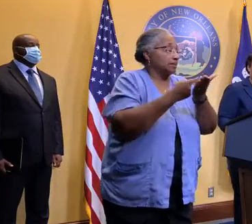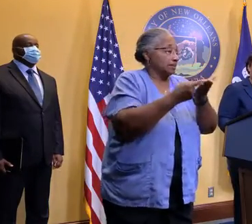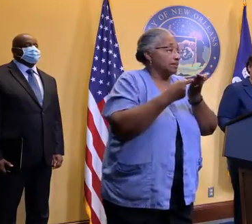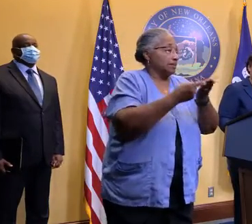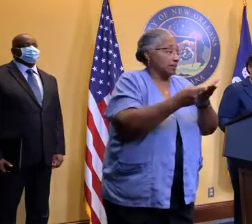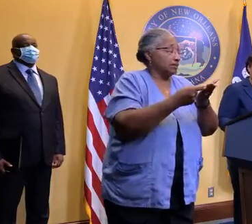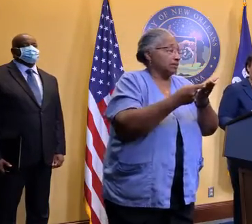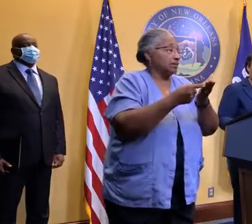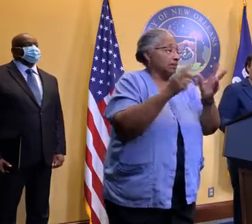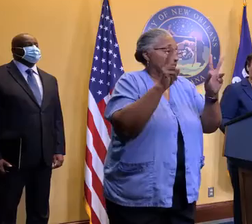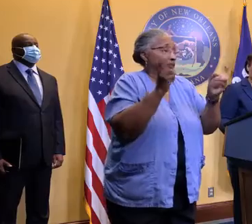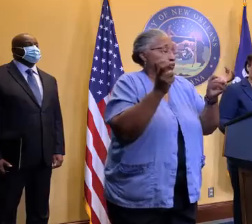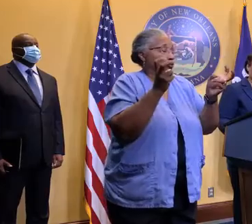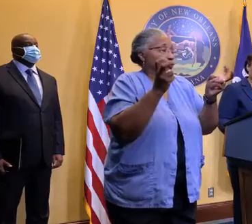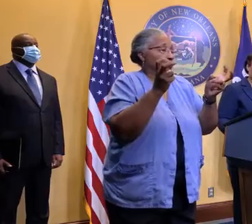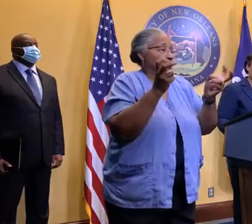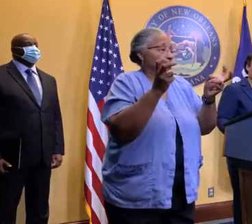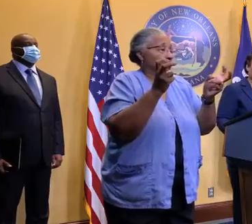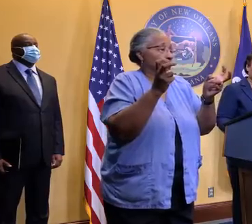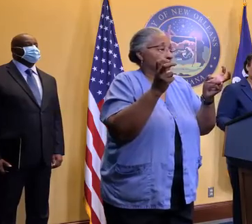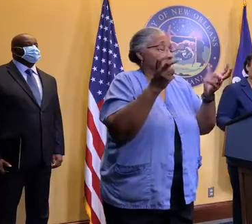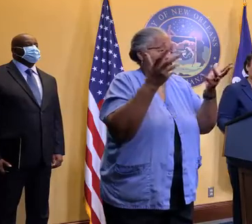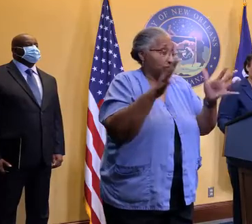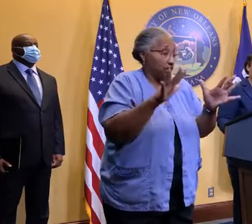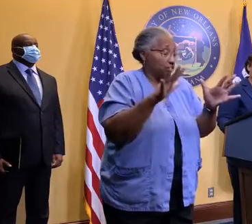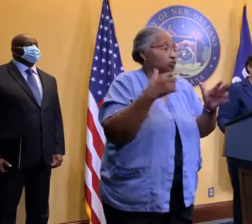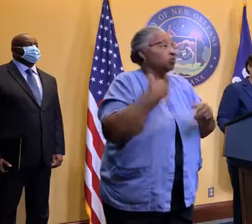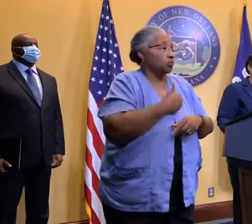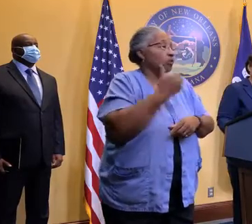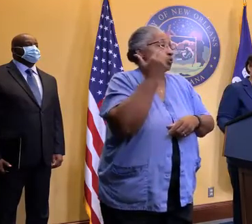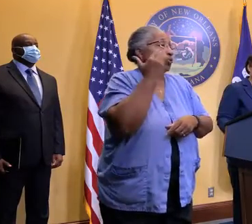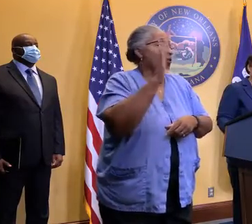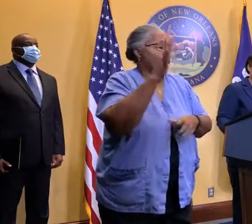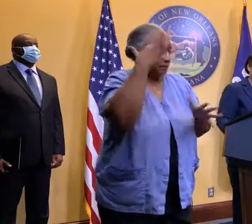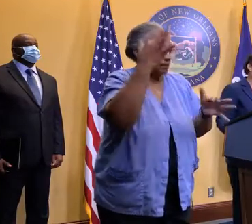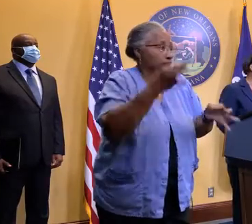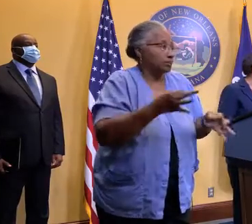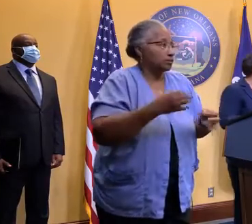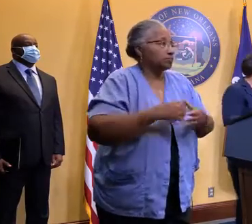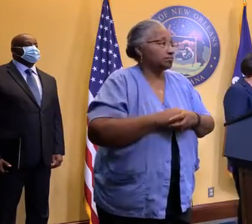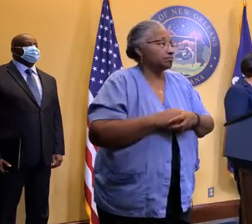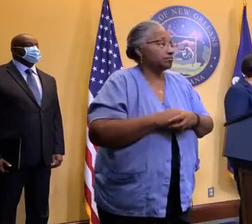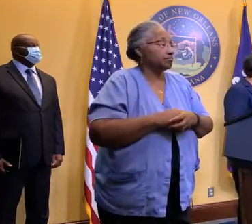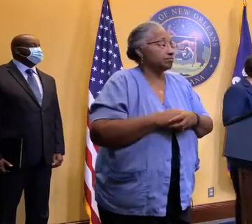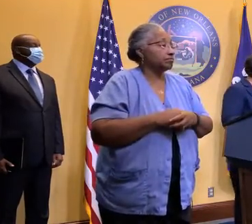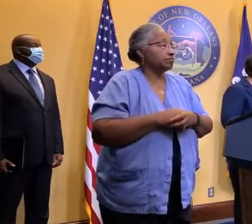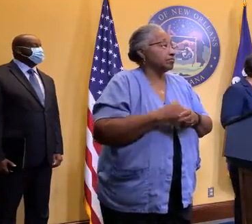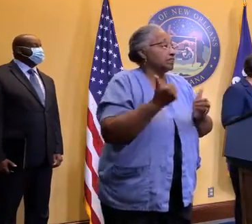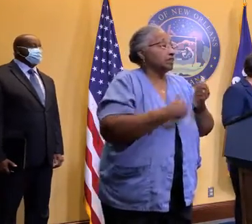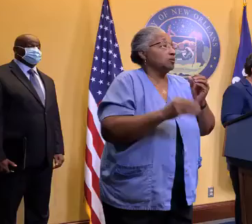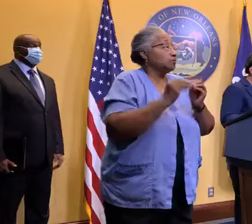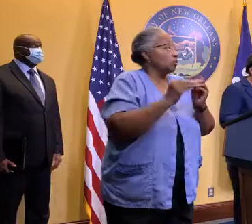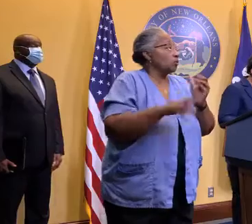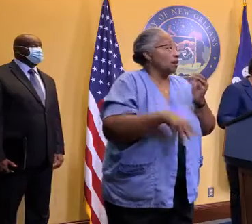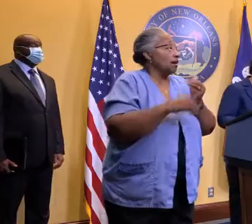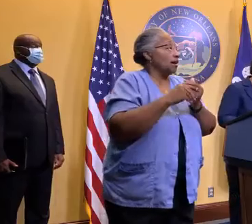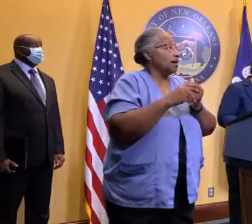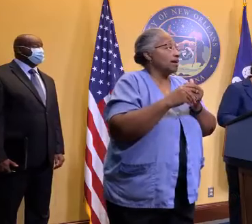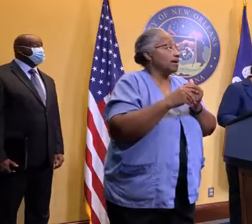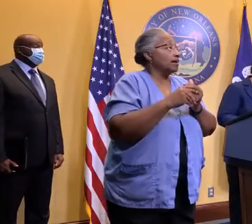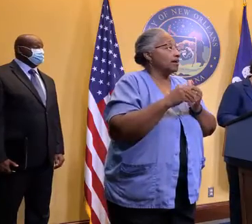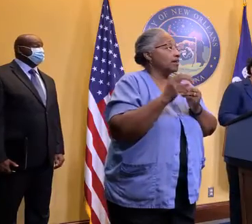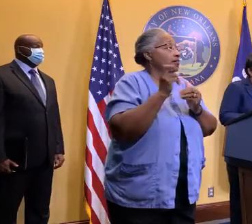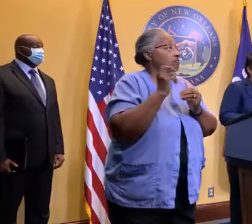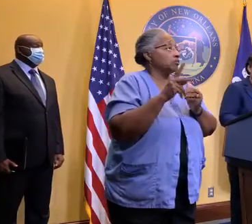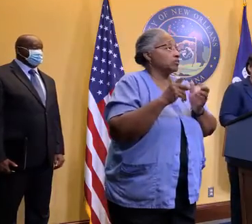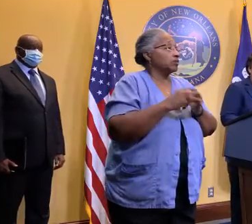that particular meeting. We'll know what what decision they will render at that time. Anything to add to that?